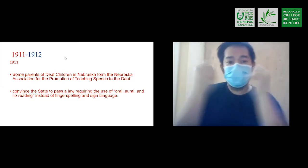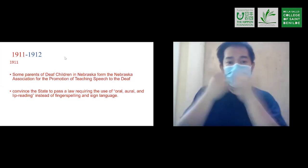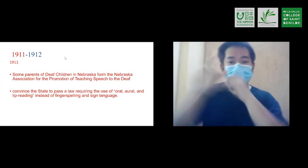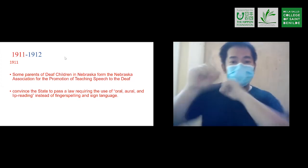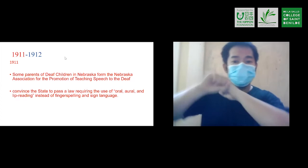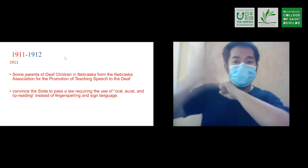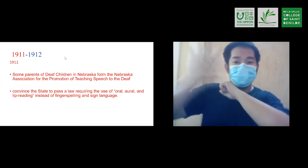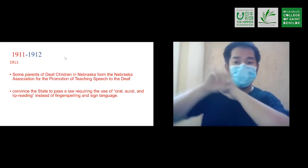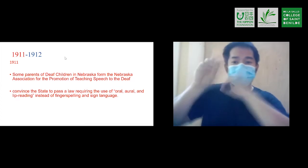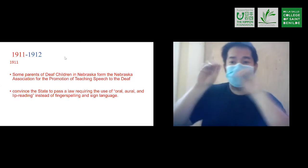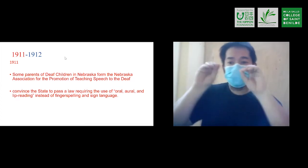In Nebraska,